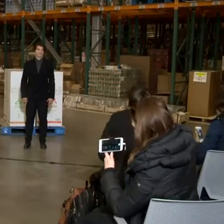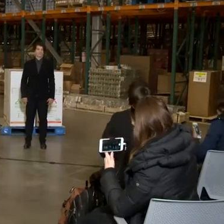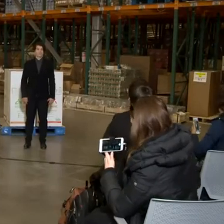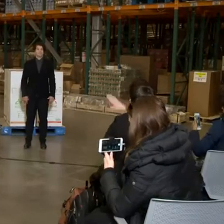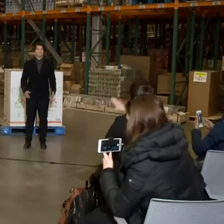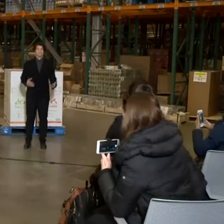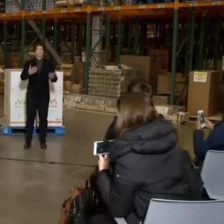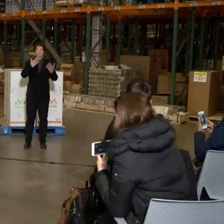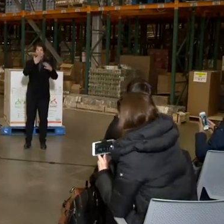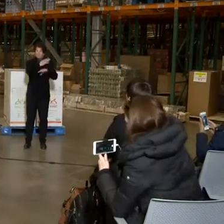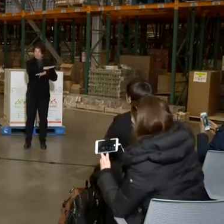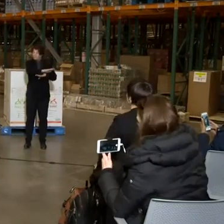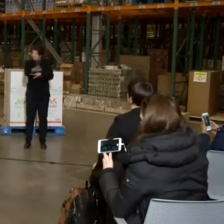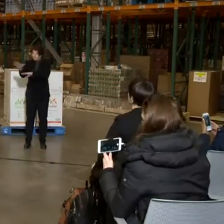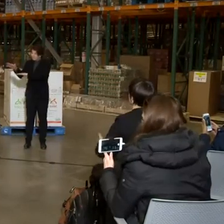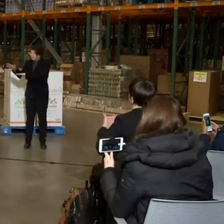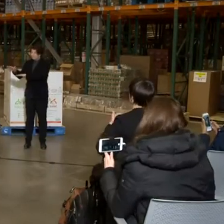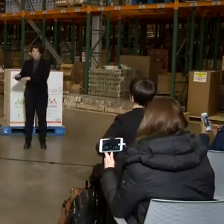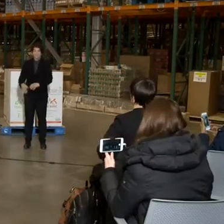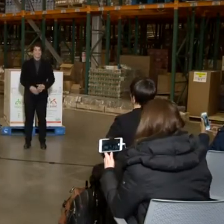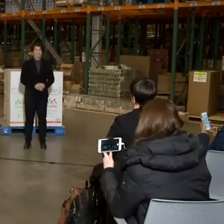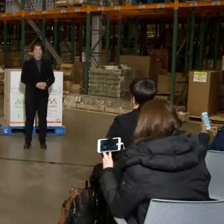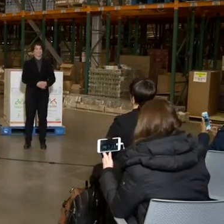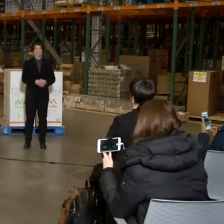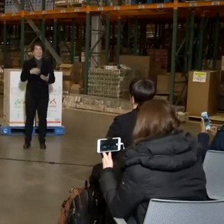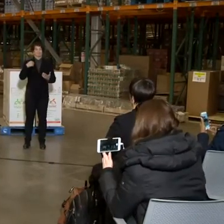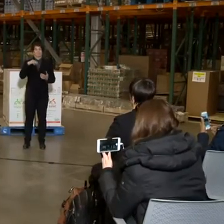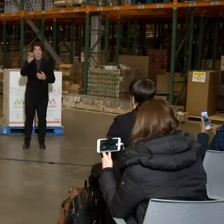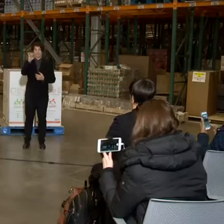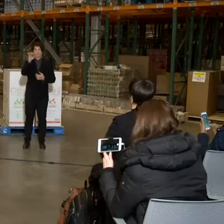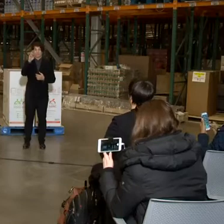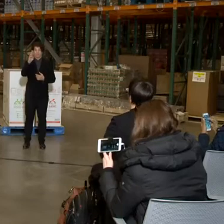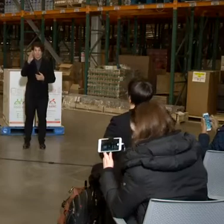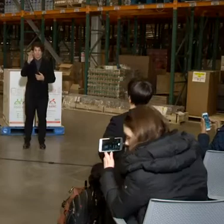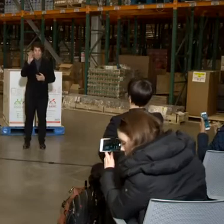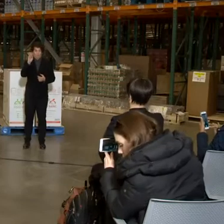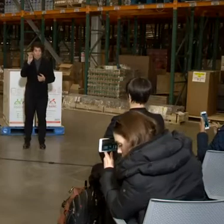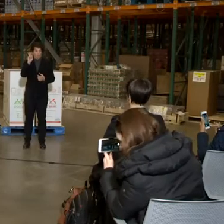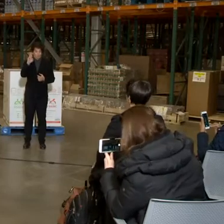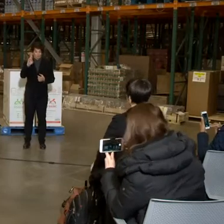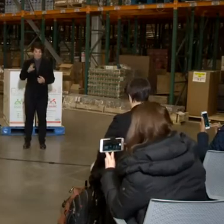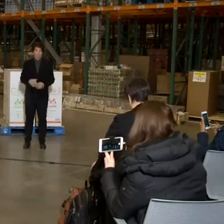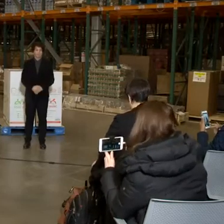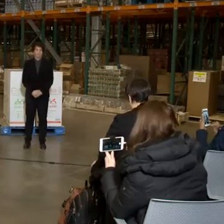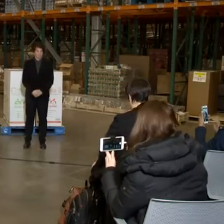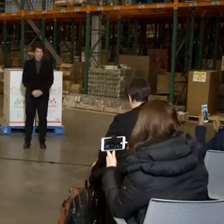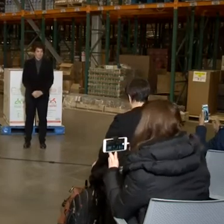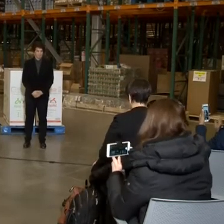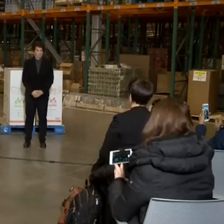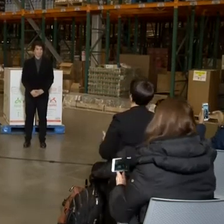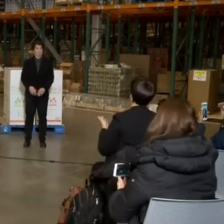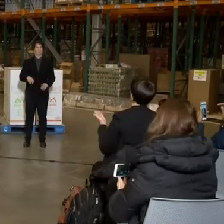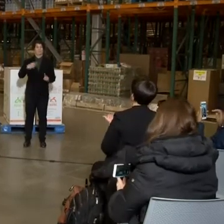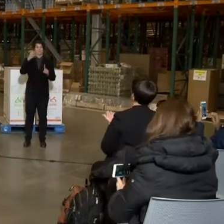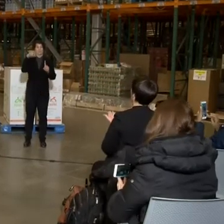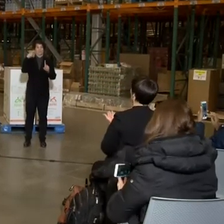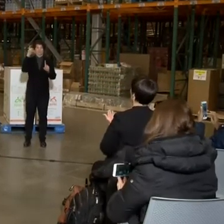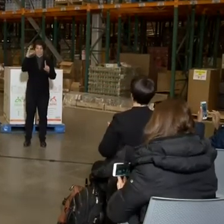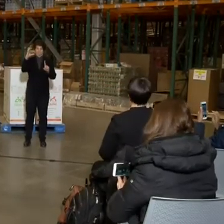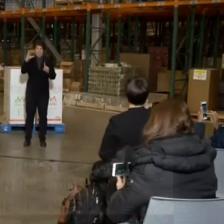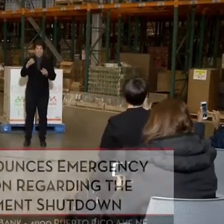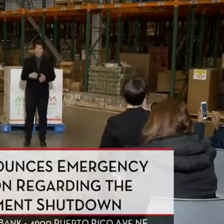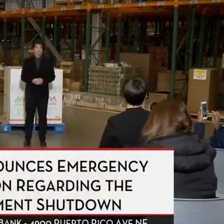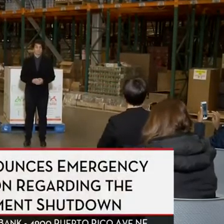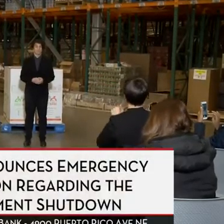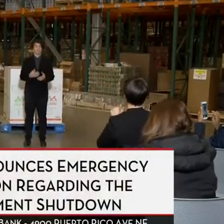Good afternoon, everybody. I'm Muriel Bowser. I'm the mayor of Washington, D.C., and today we're at the Capital Area Food